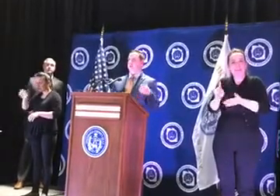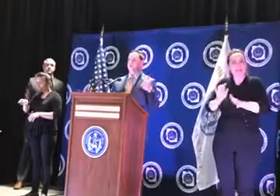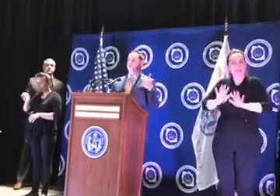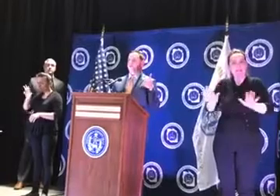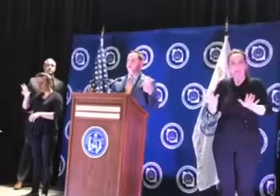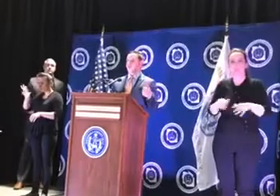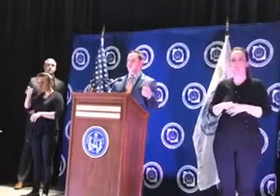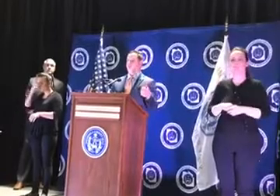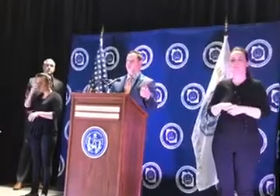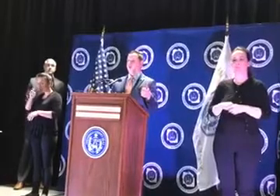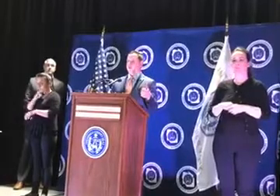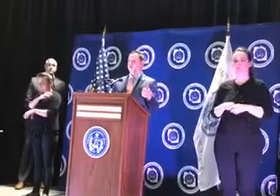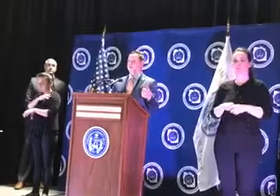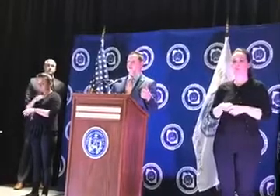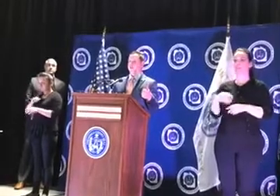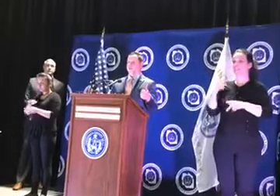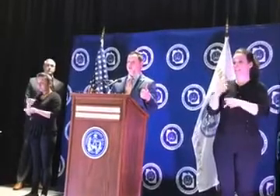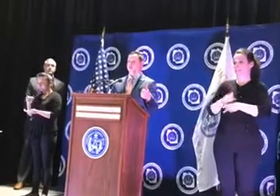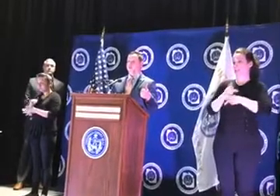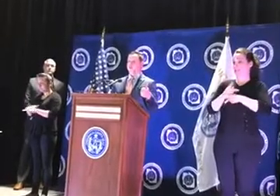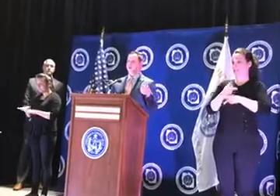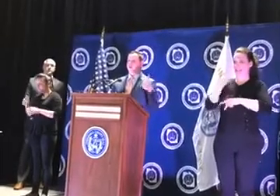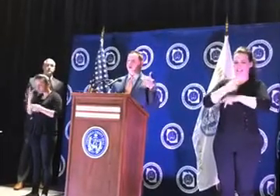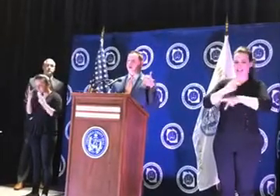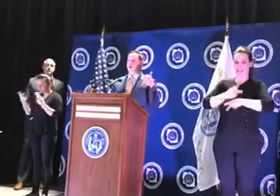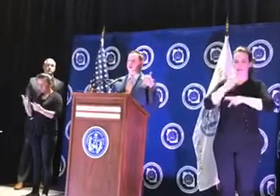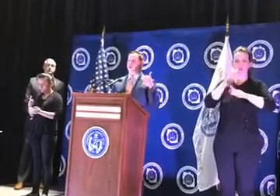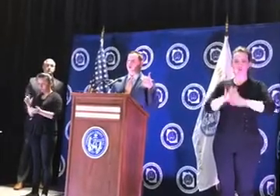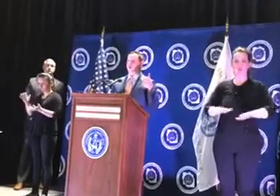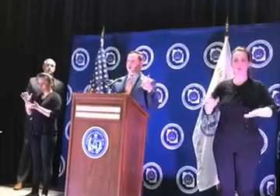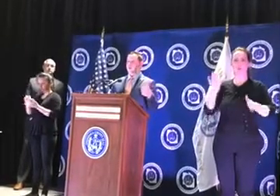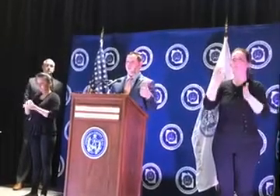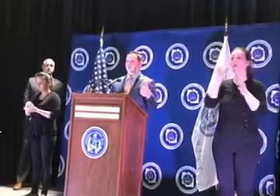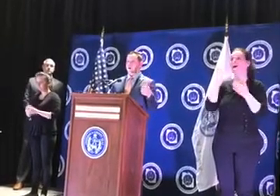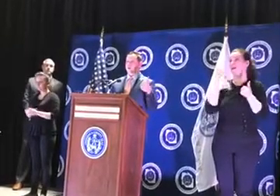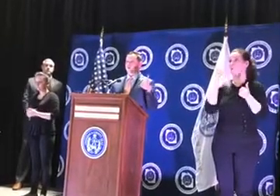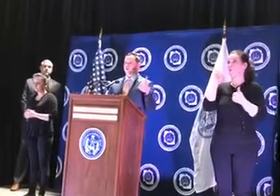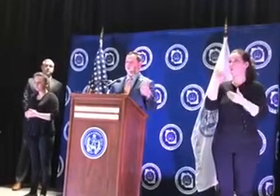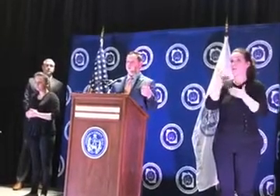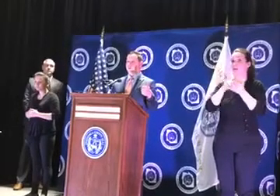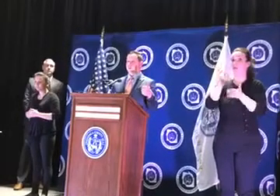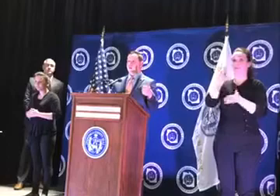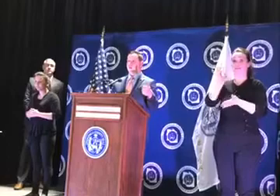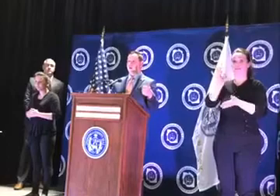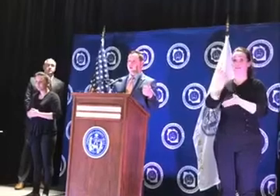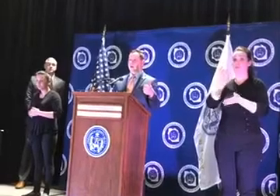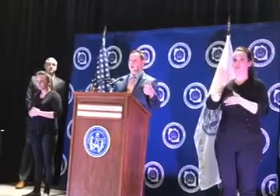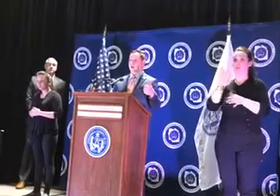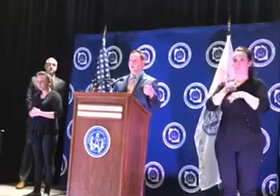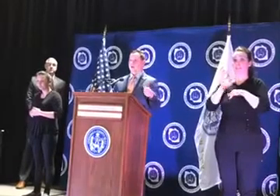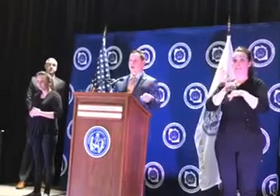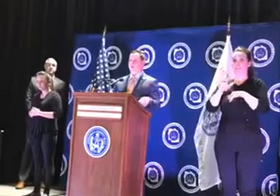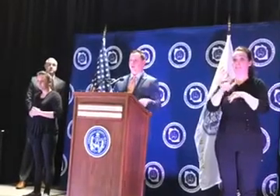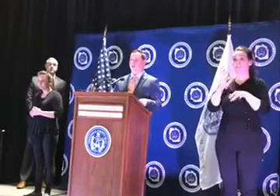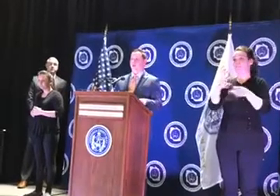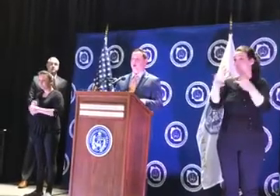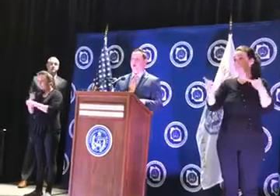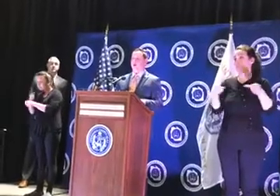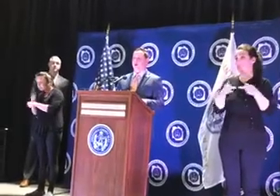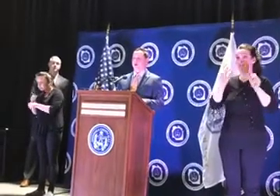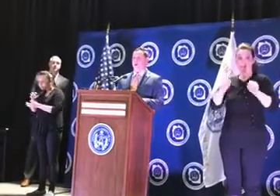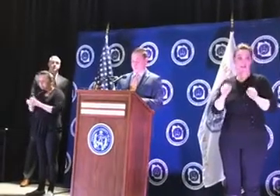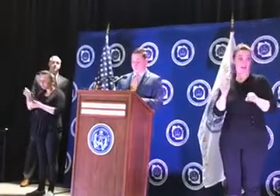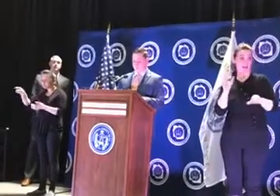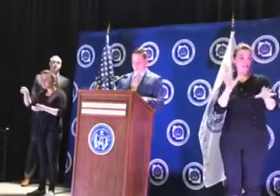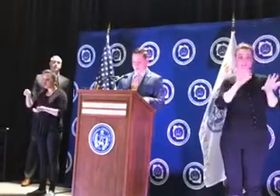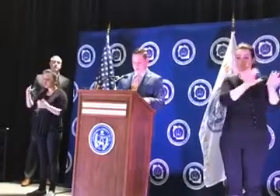is available for any essential businesses, healthcare providers, emergency management,